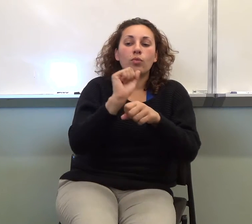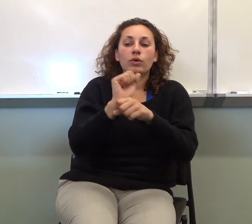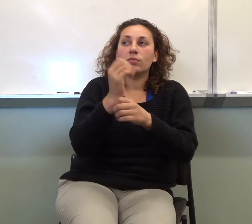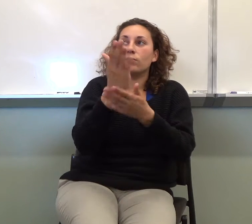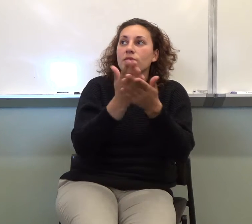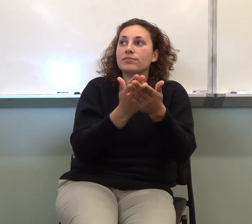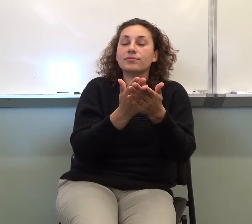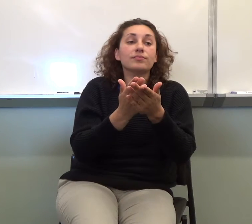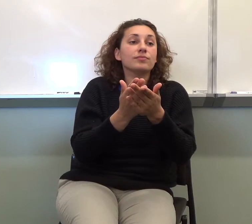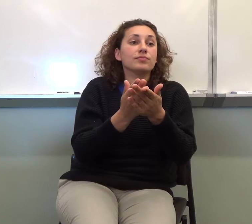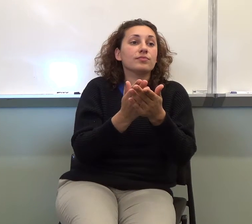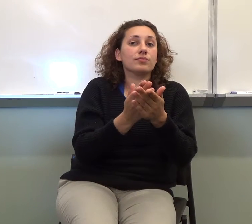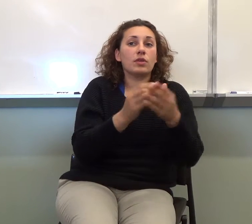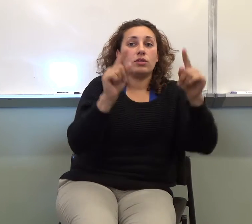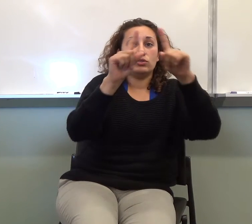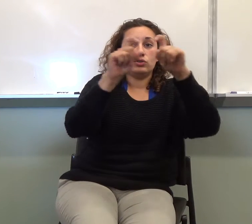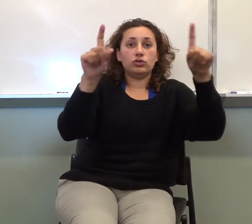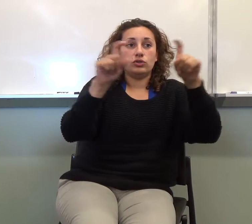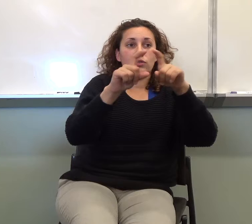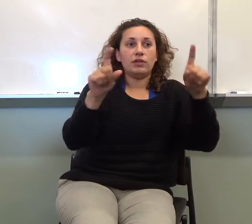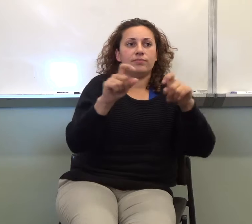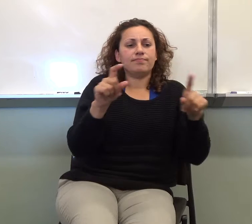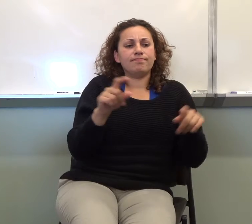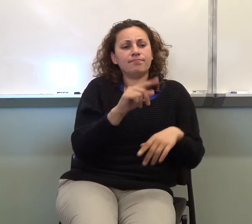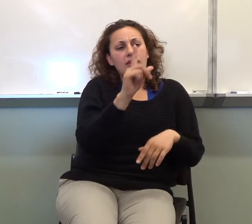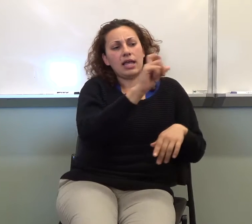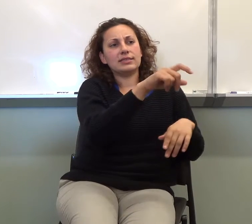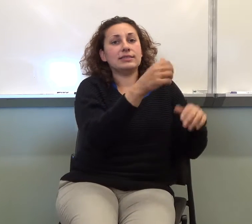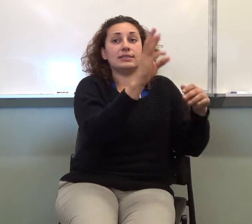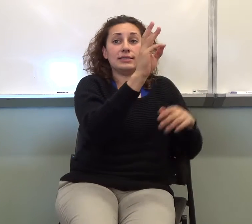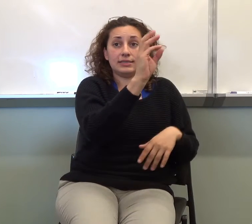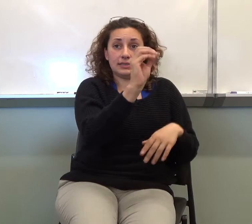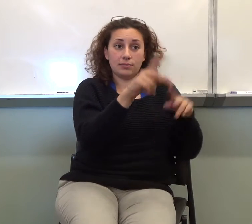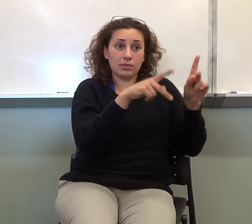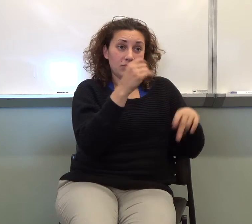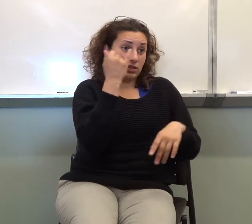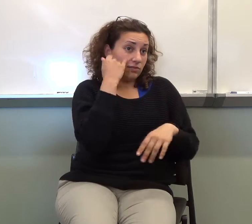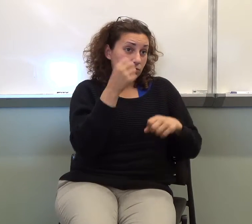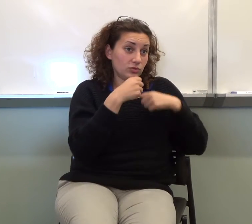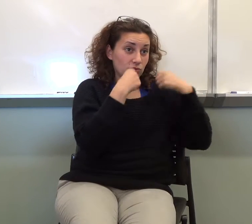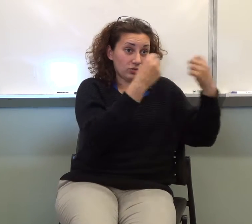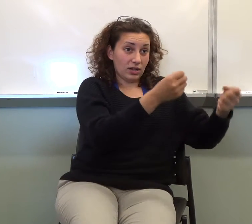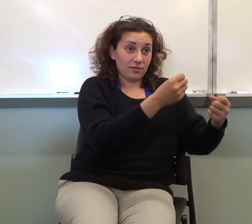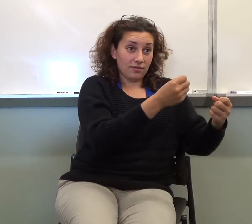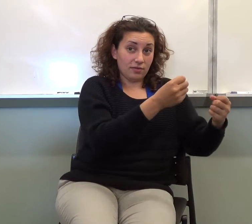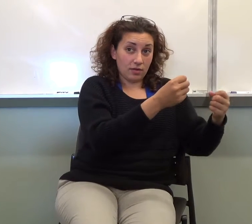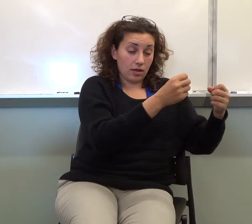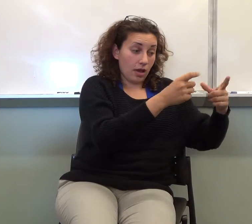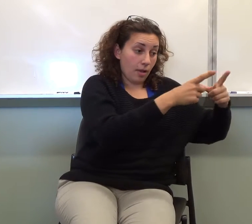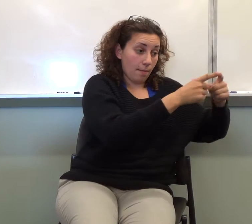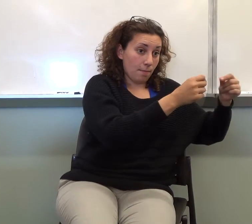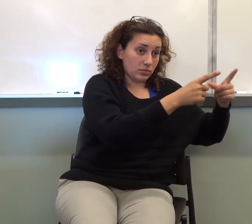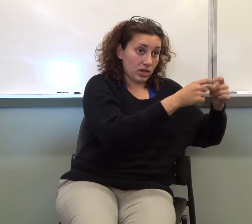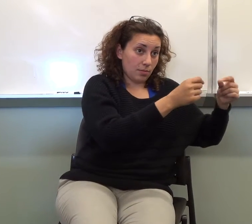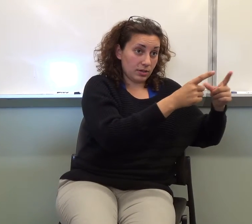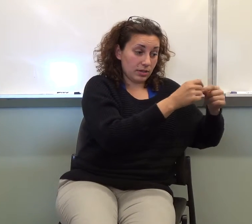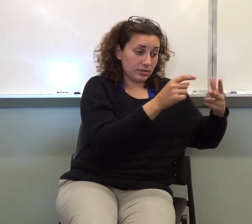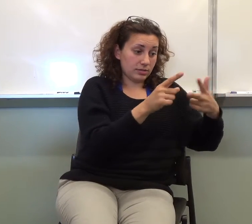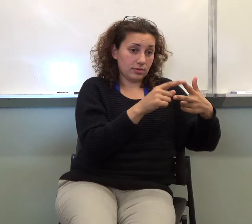made of 60 participants asking if they drive an American-made, a Japanese car, or a car manufactured in another